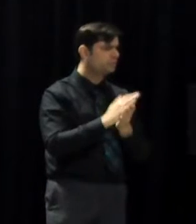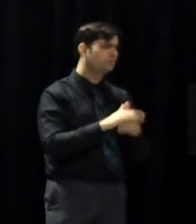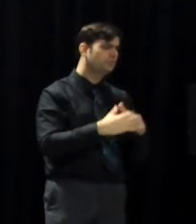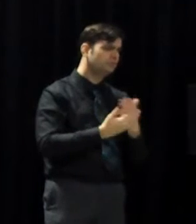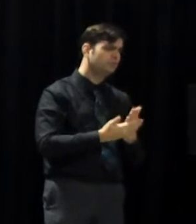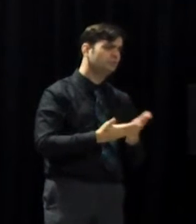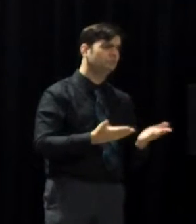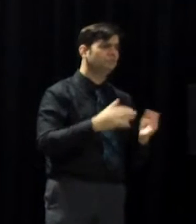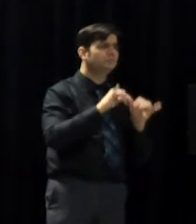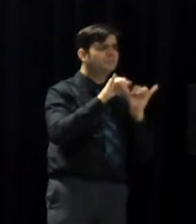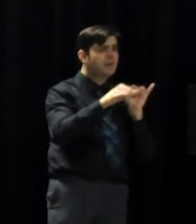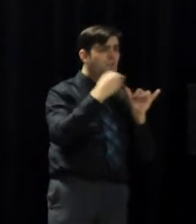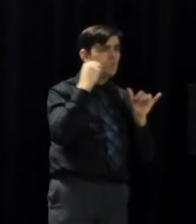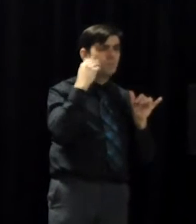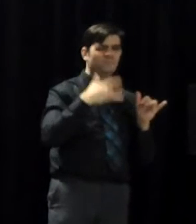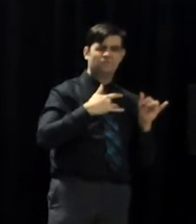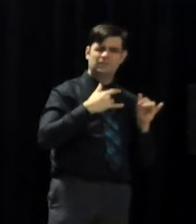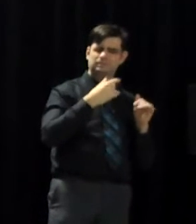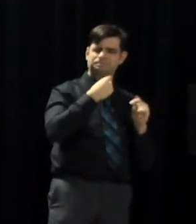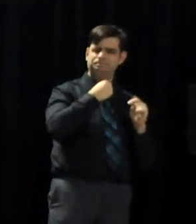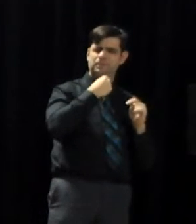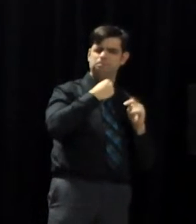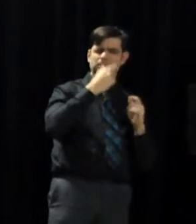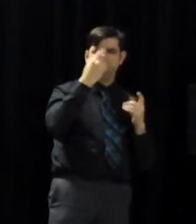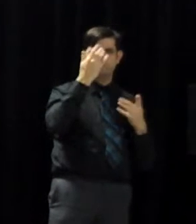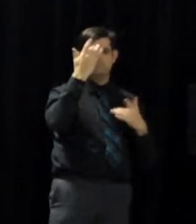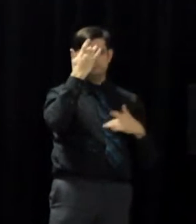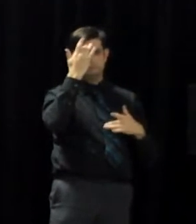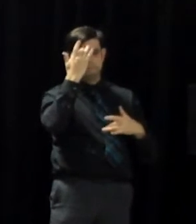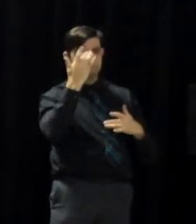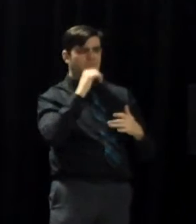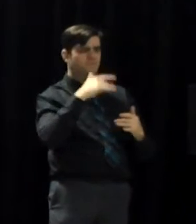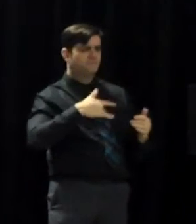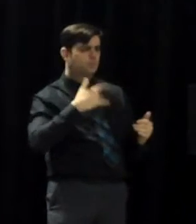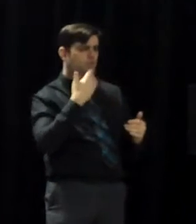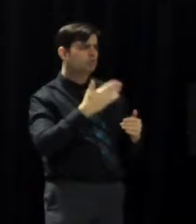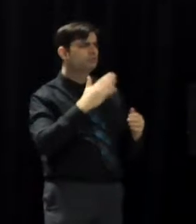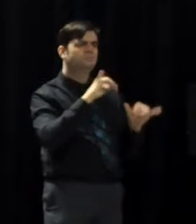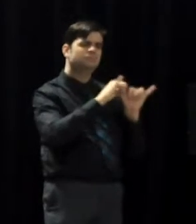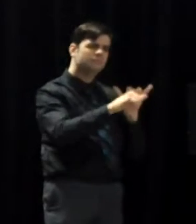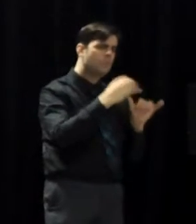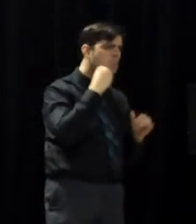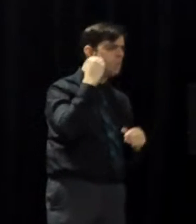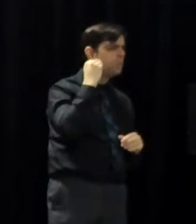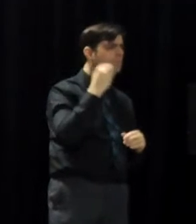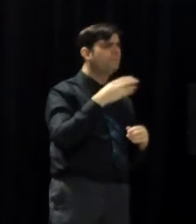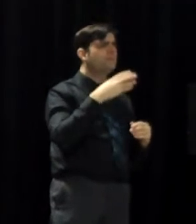test, modify your commercial activity, certainly your social activity now, hopefully you've already